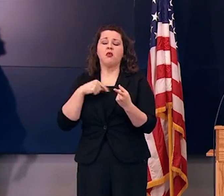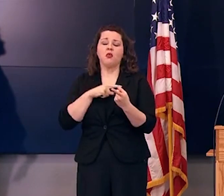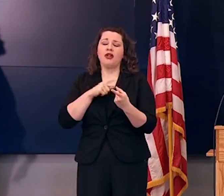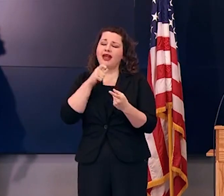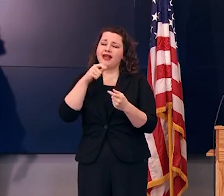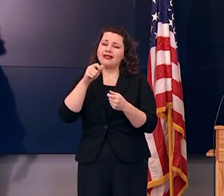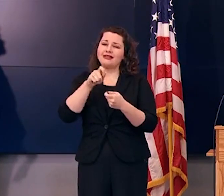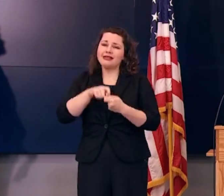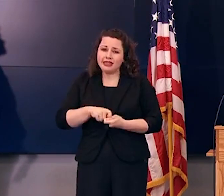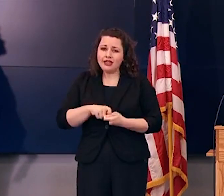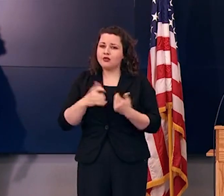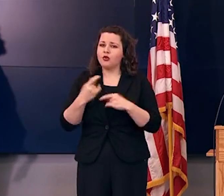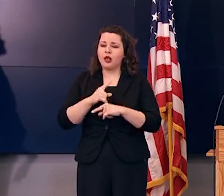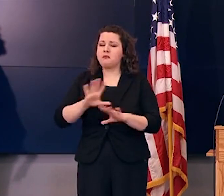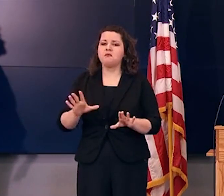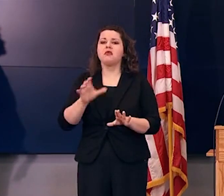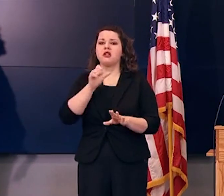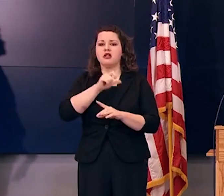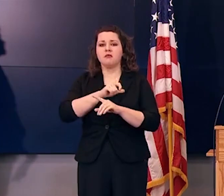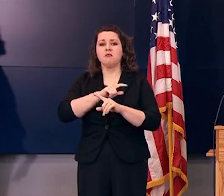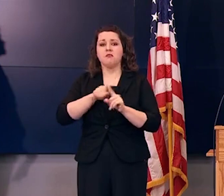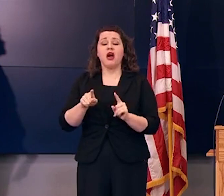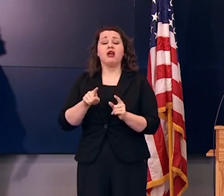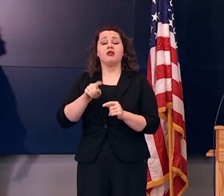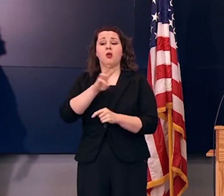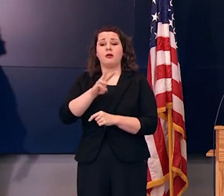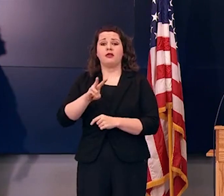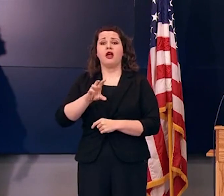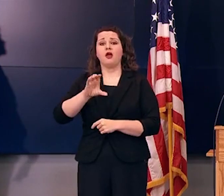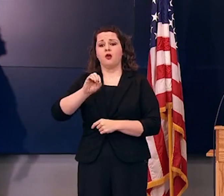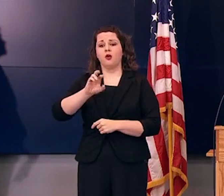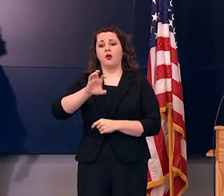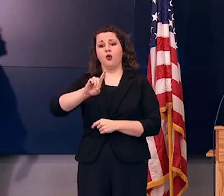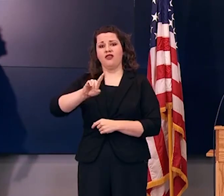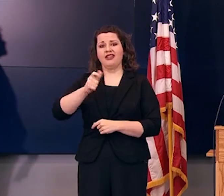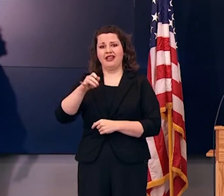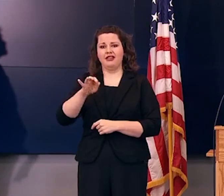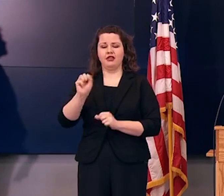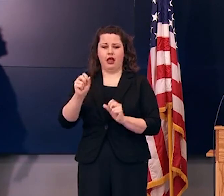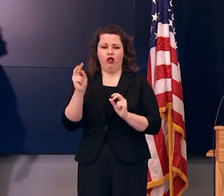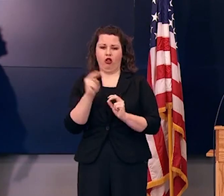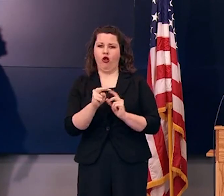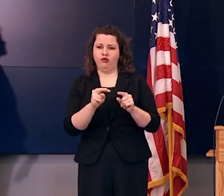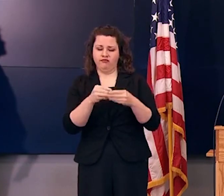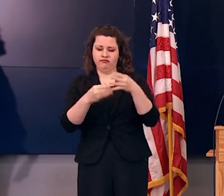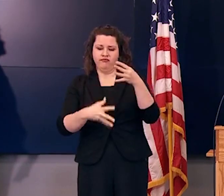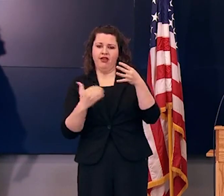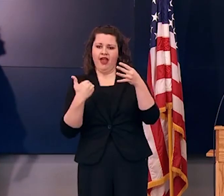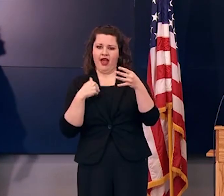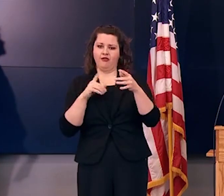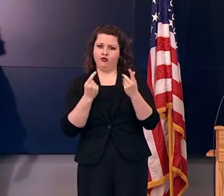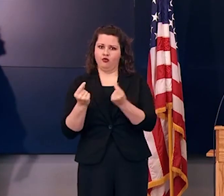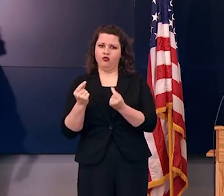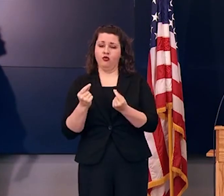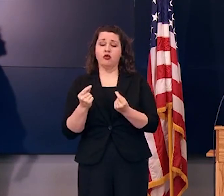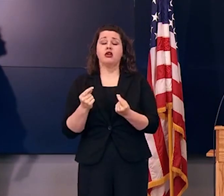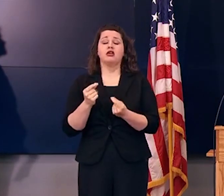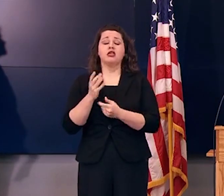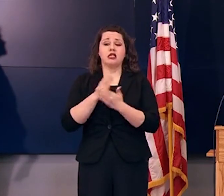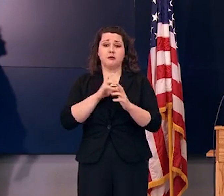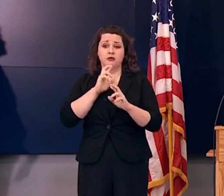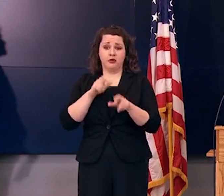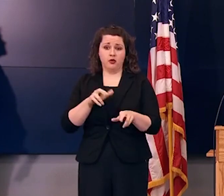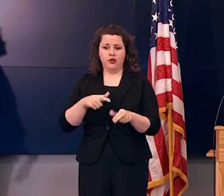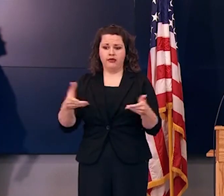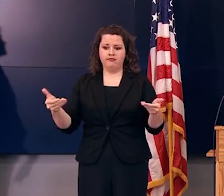today, but you can look on our website under COVID-19. So some of the main responses have been to prevent the mitigate